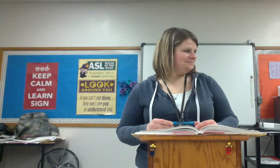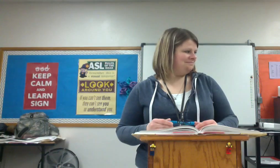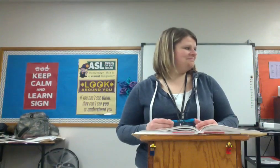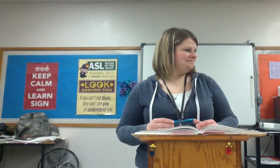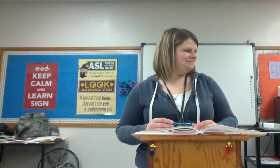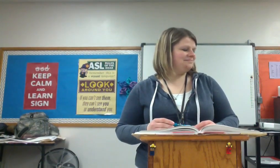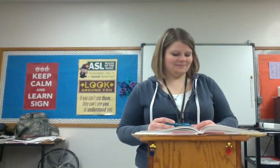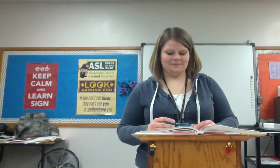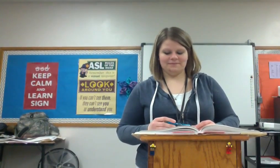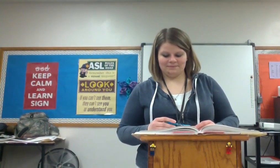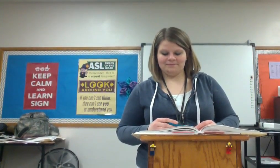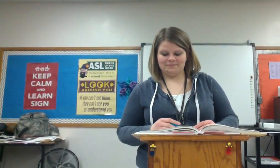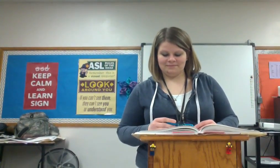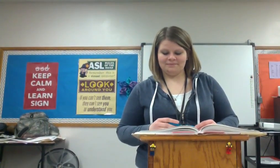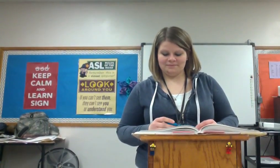Mm-hmm. Apples are good for